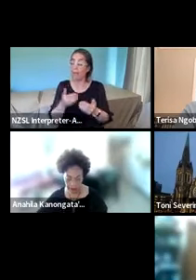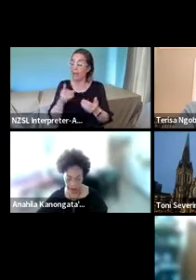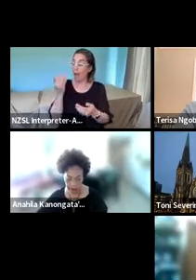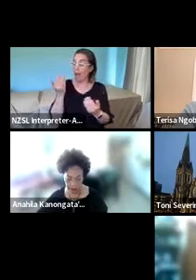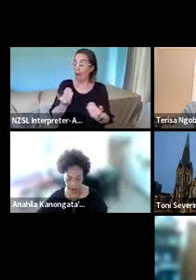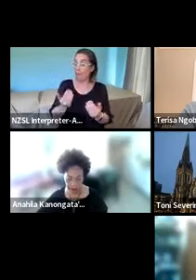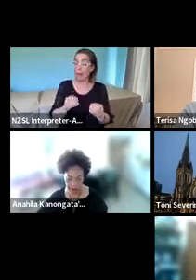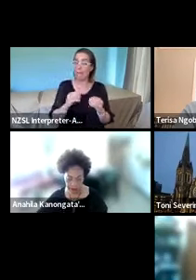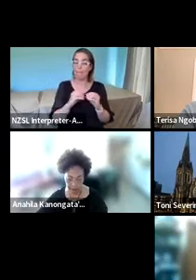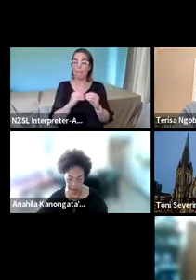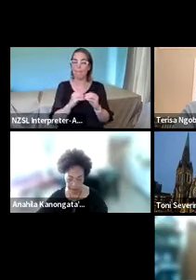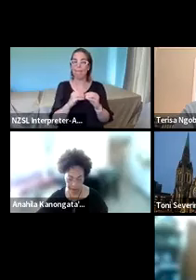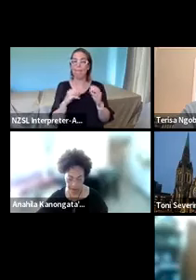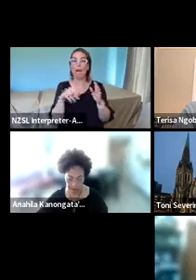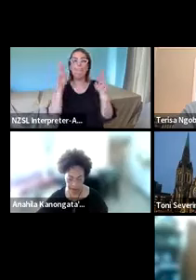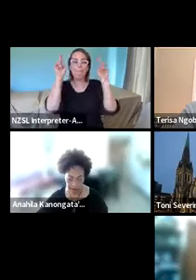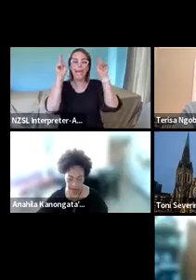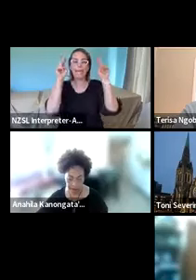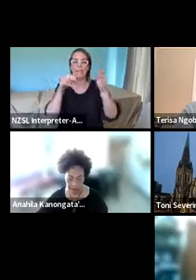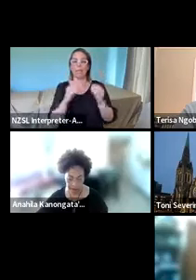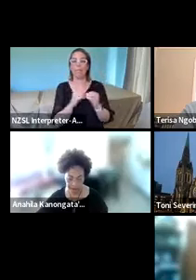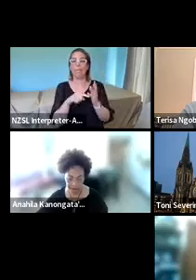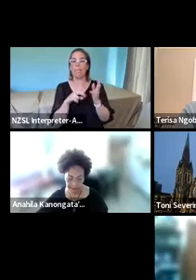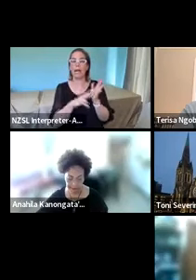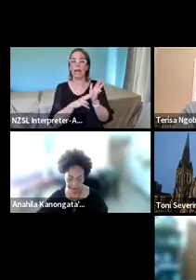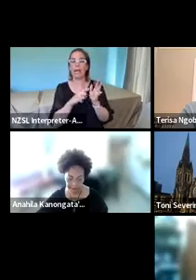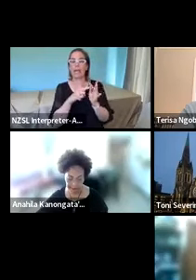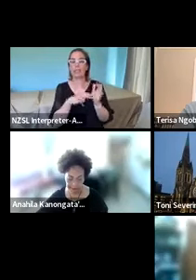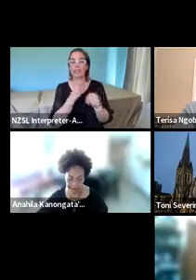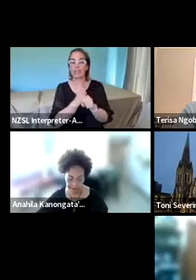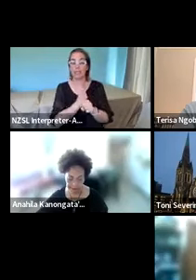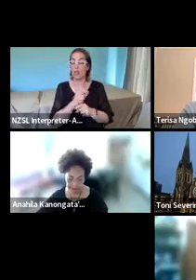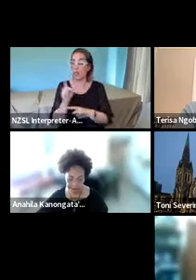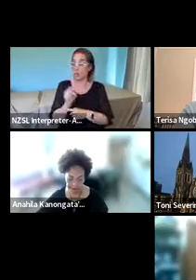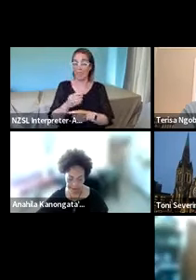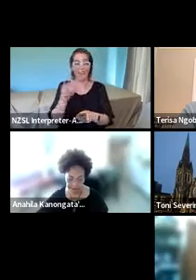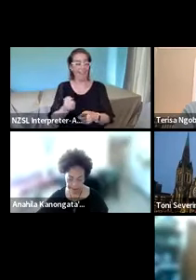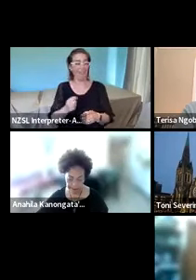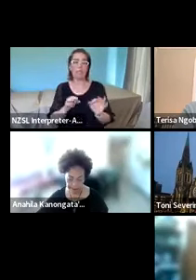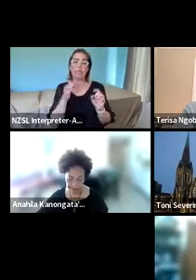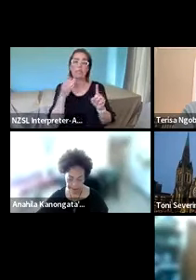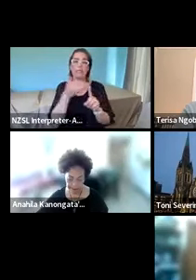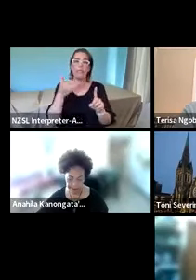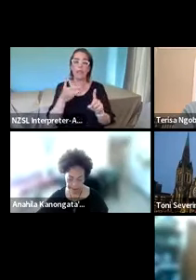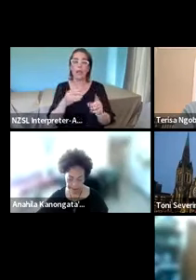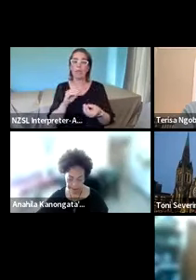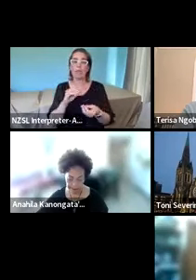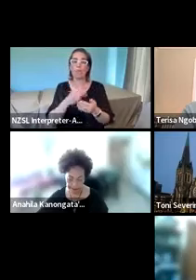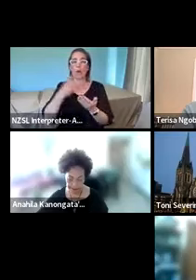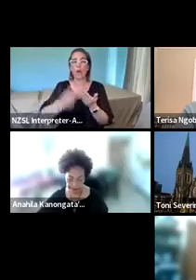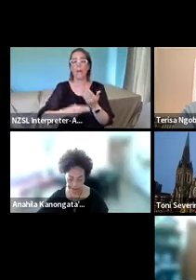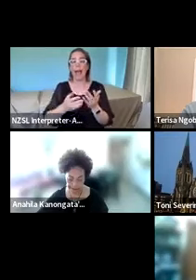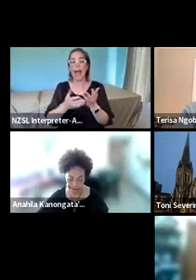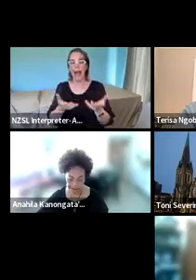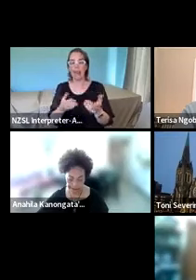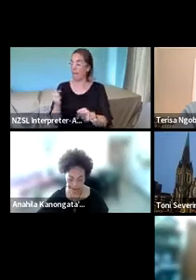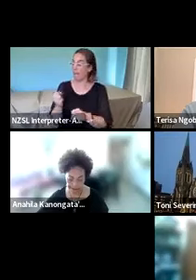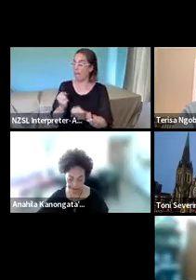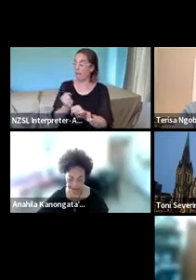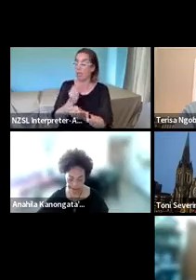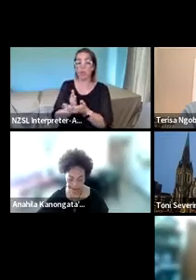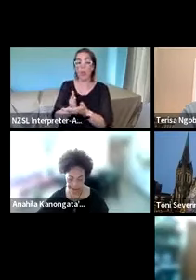actually looking at, they have a specific program to actually how they can actually change their system to enable more disabled workers to work